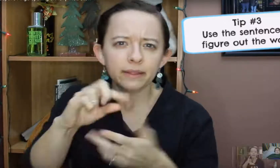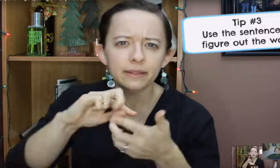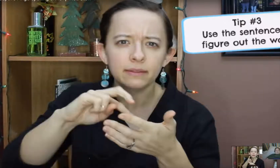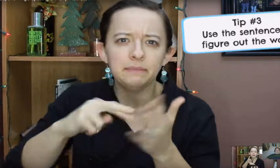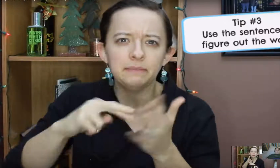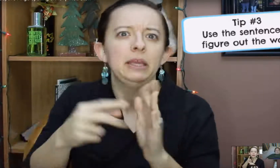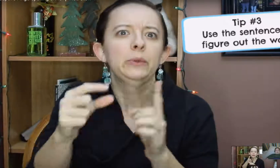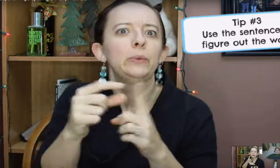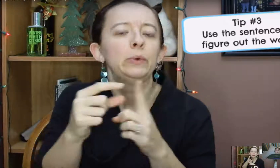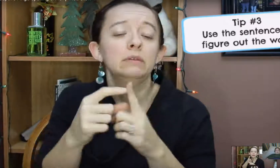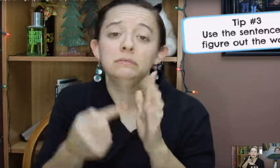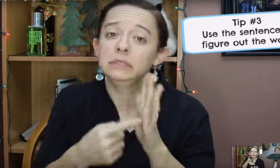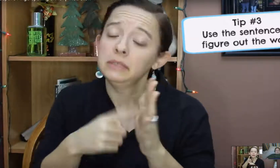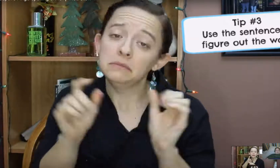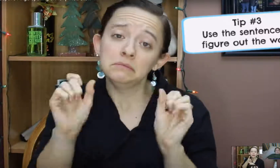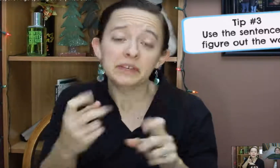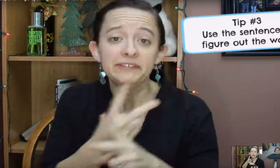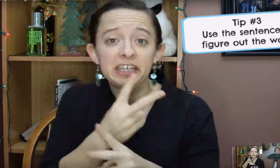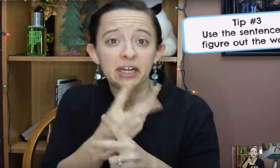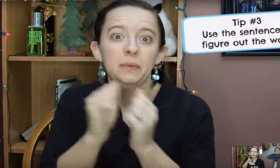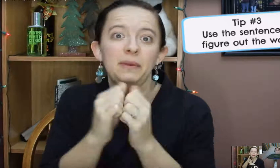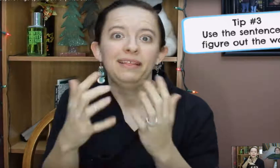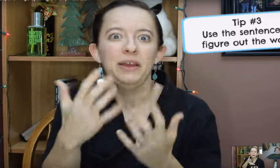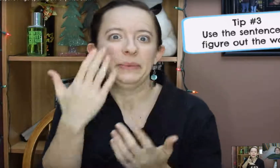And try using context clues, the word before, the after the word.